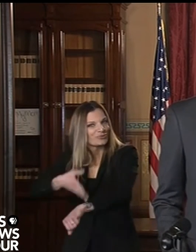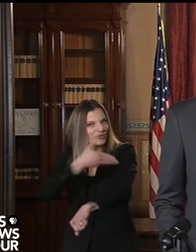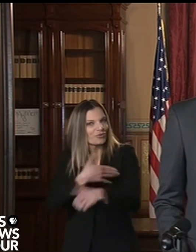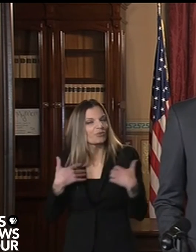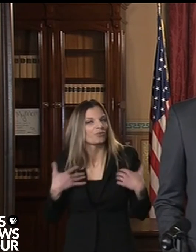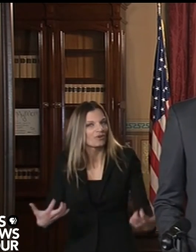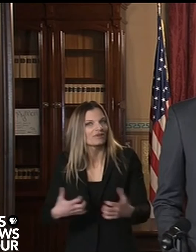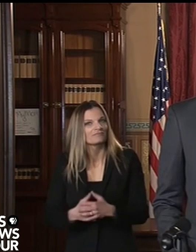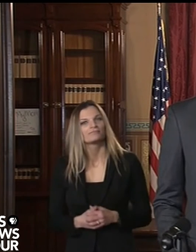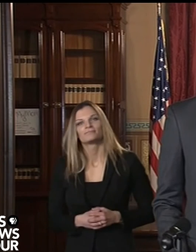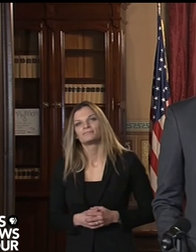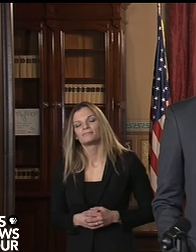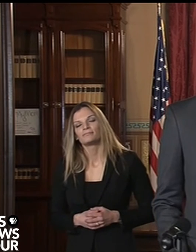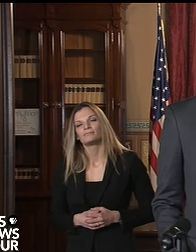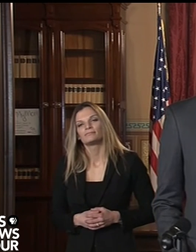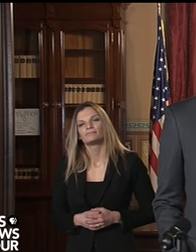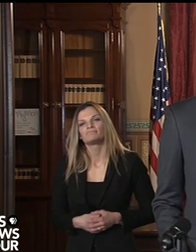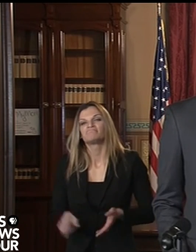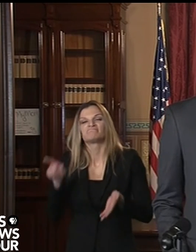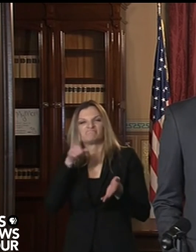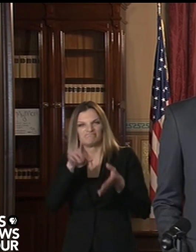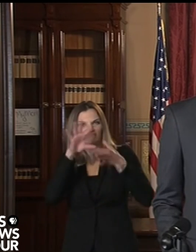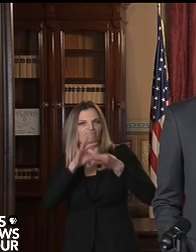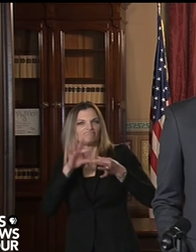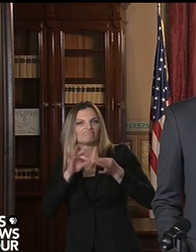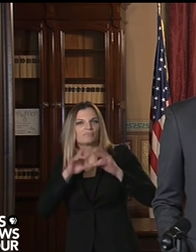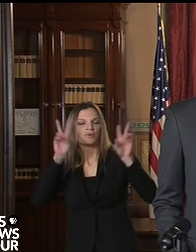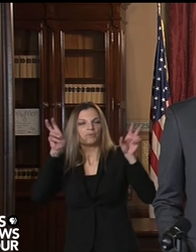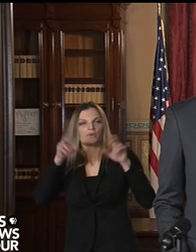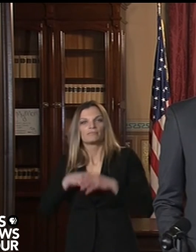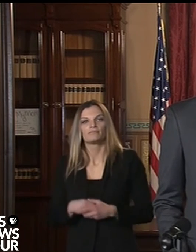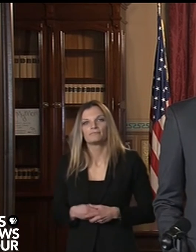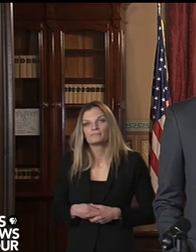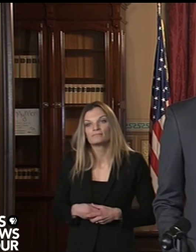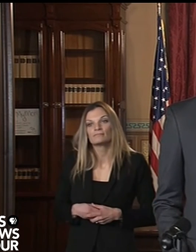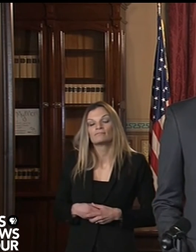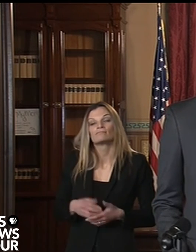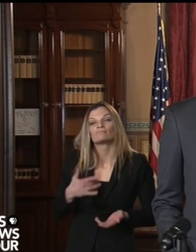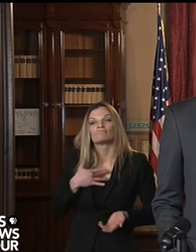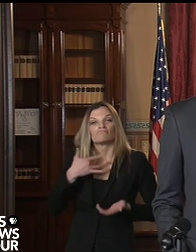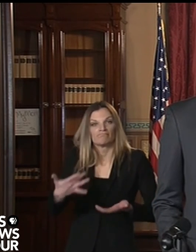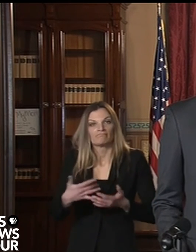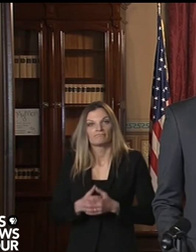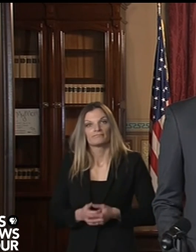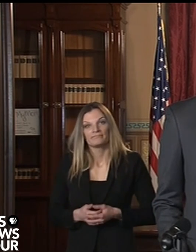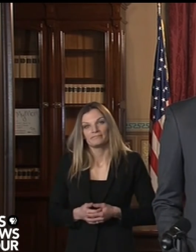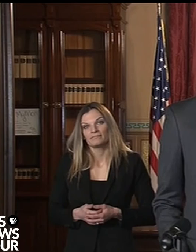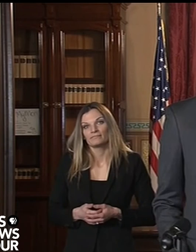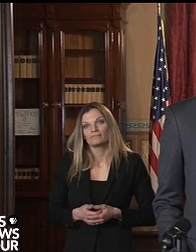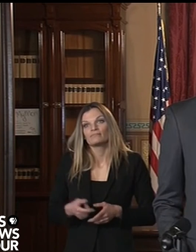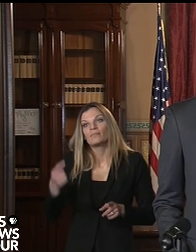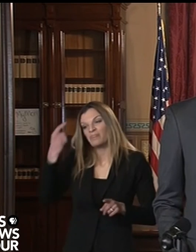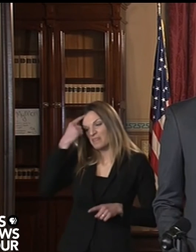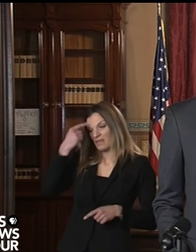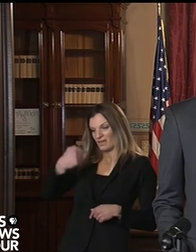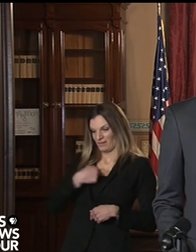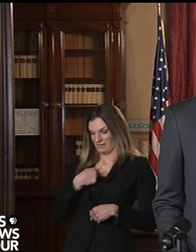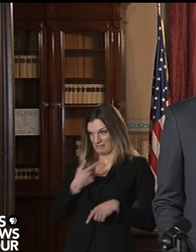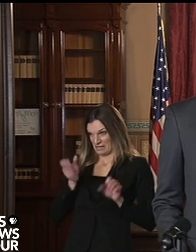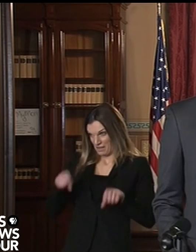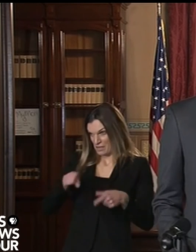words of Alice Walker, who wrote that the most common way people give up their power is by thinking they don't have